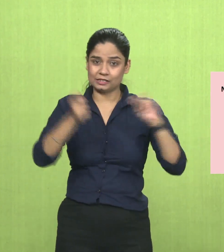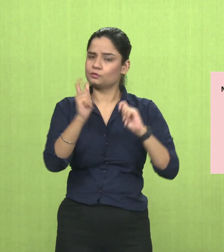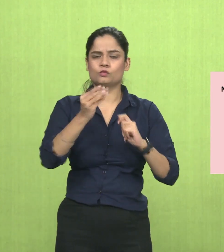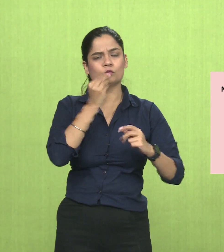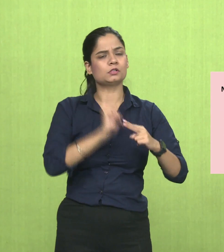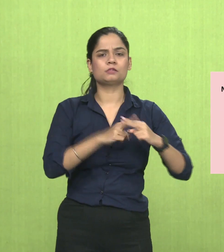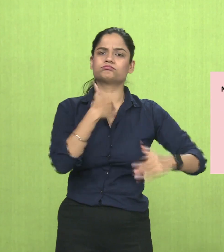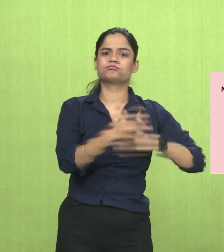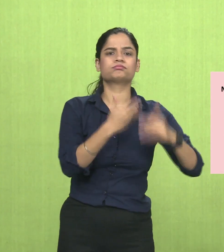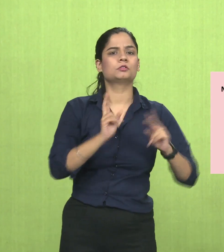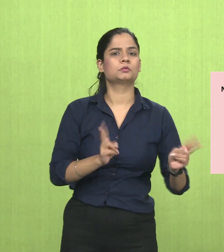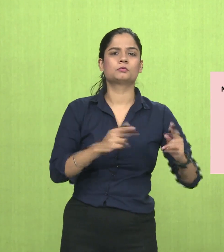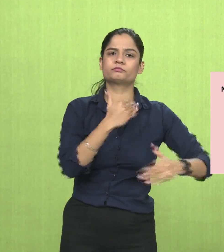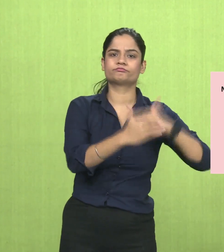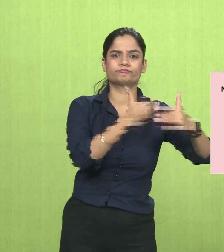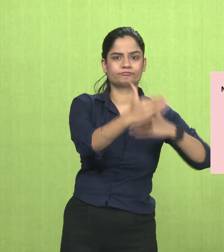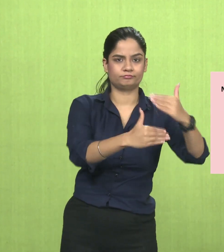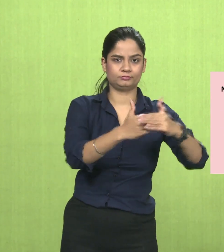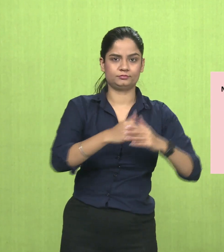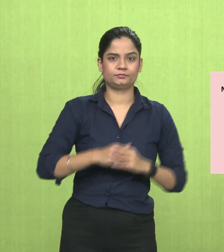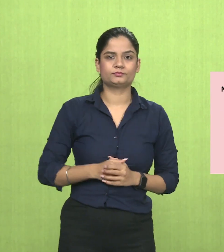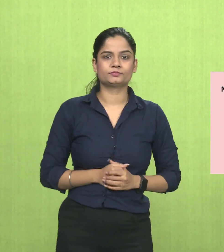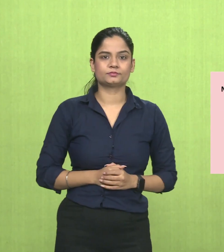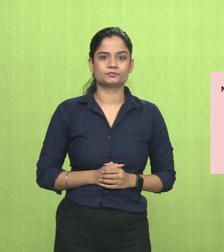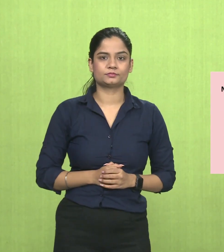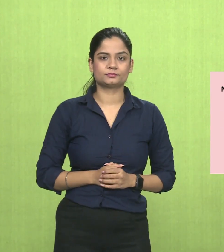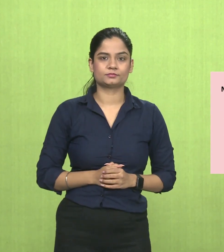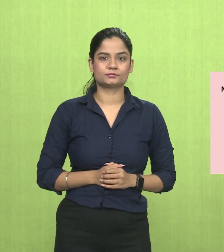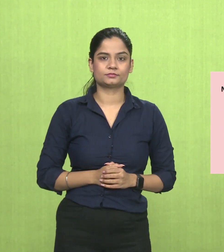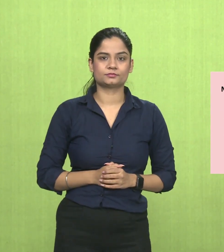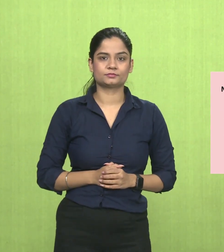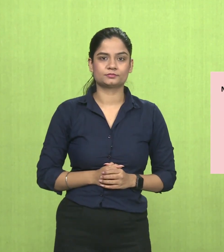No change in the diet consistency, follow the regular diet.